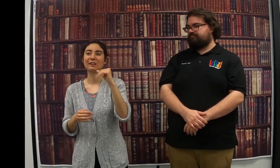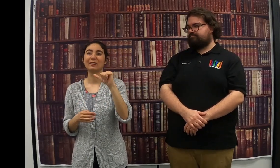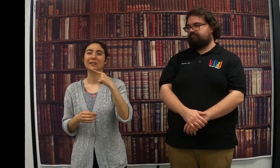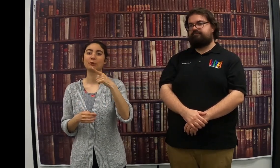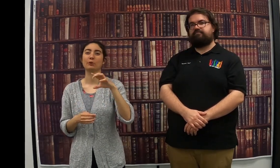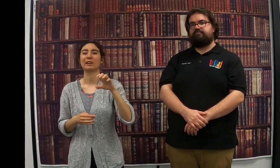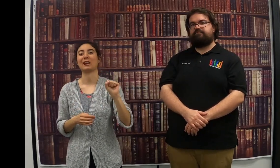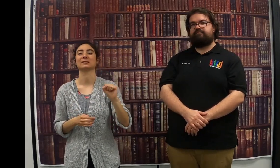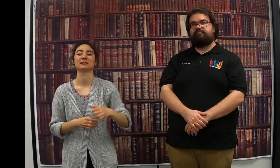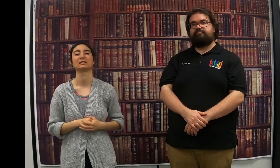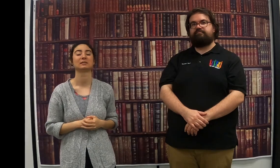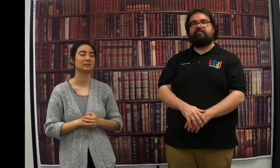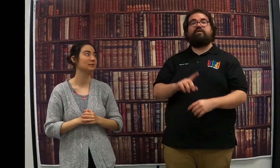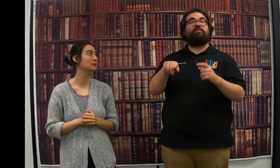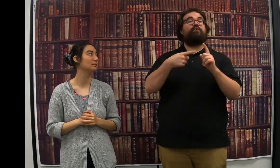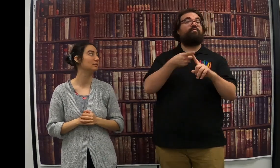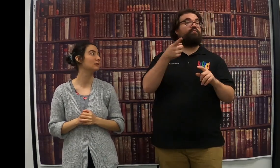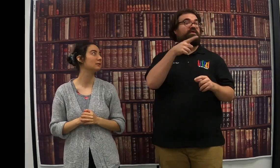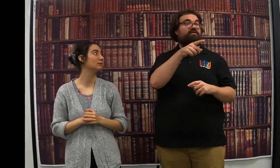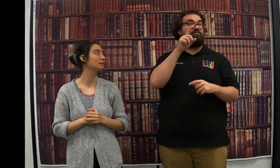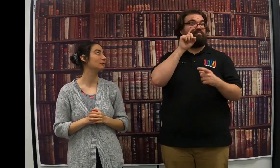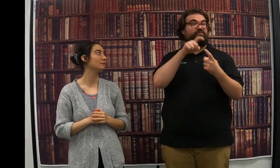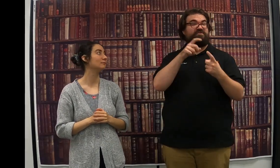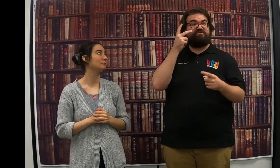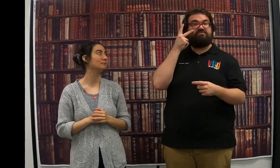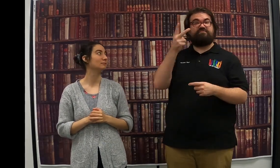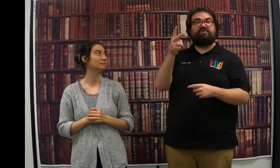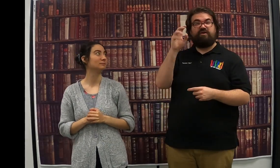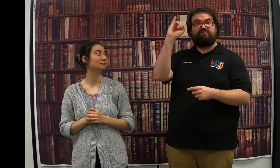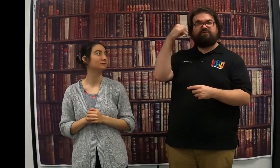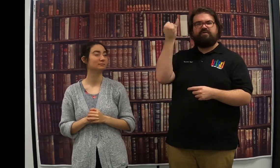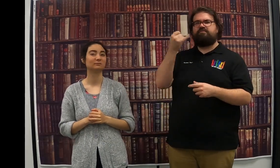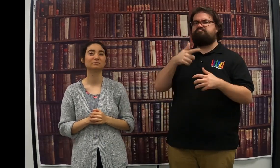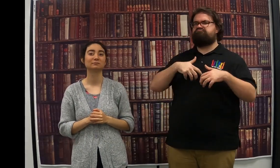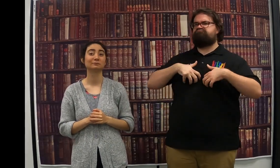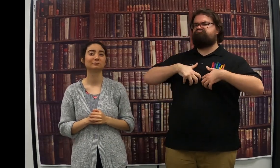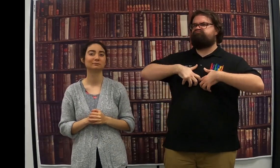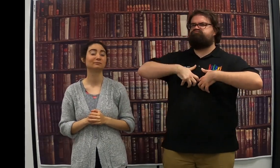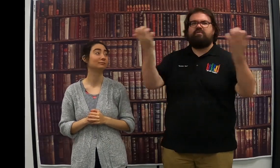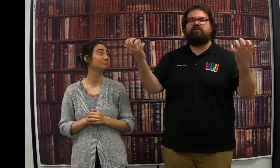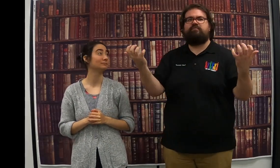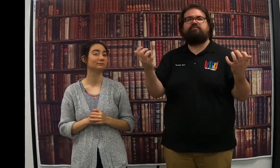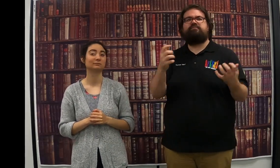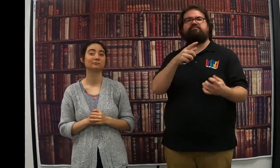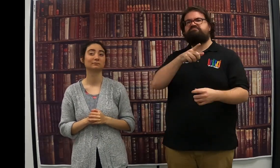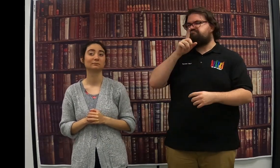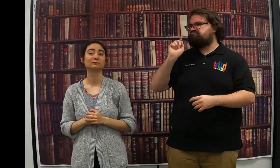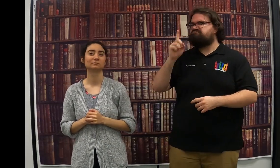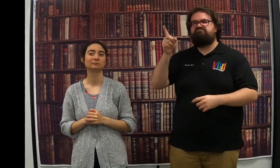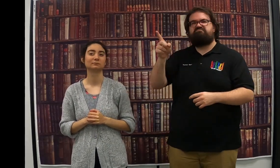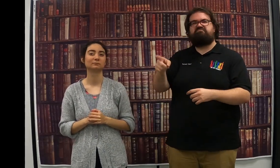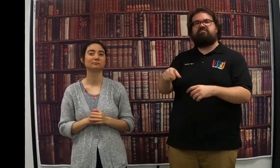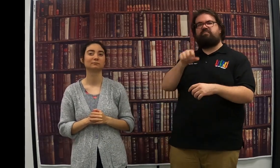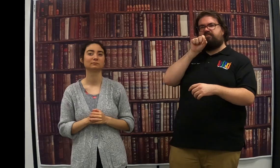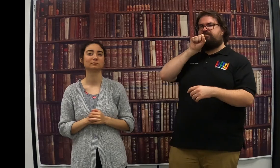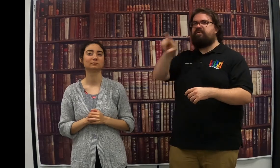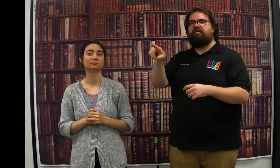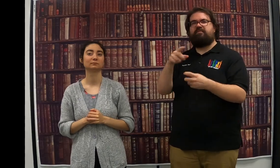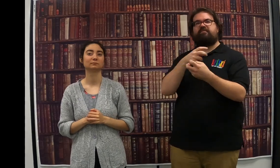7,000 cages. When she saw Joringel, she was angry, very angry, and scolded and spat